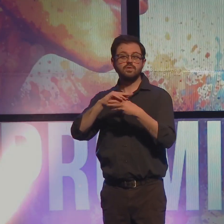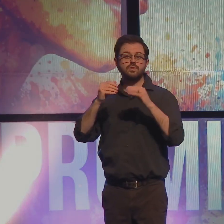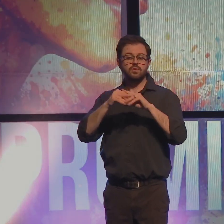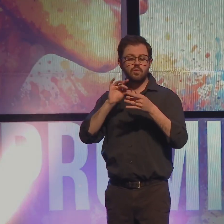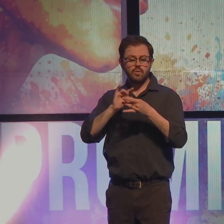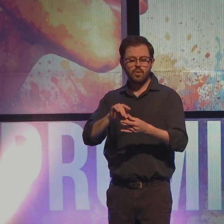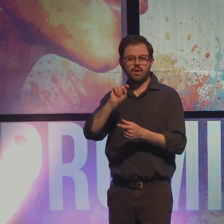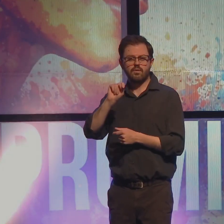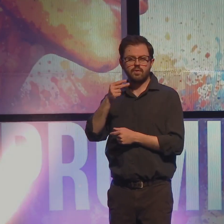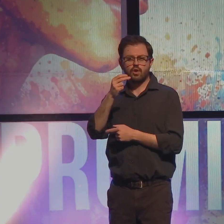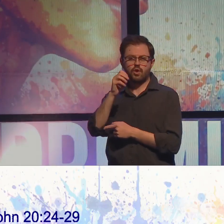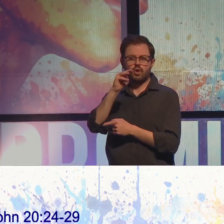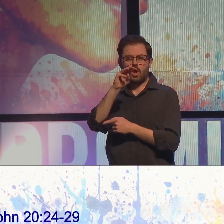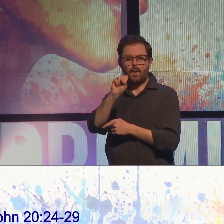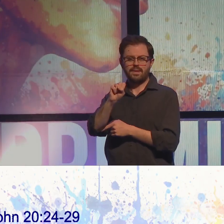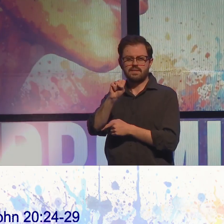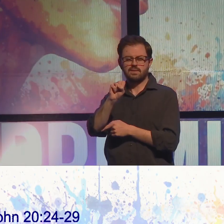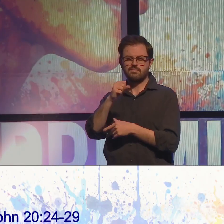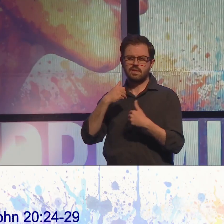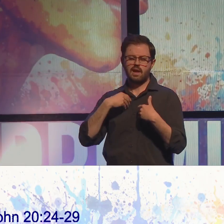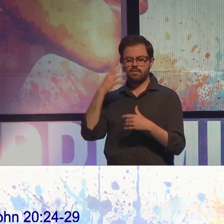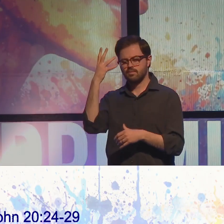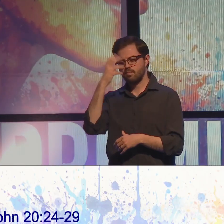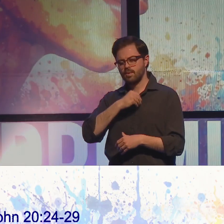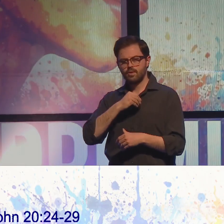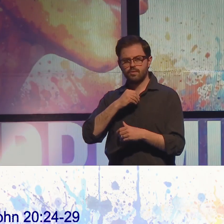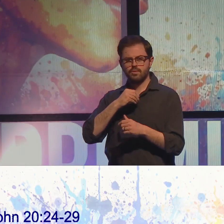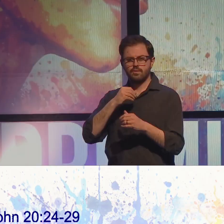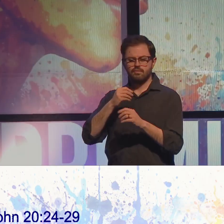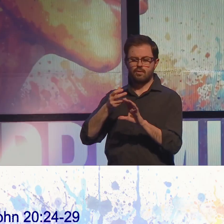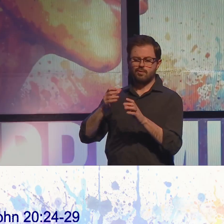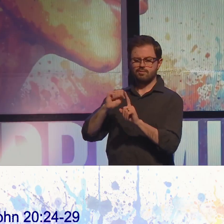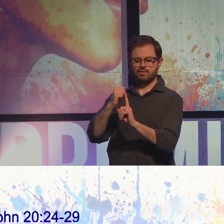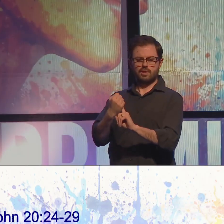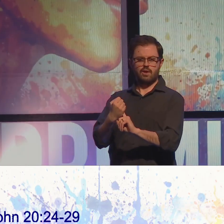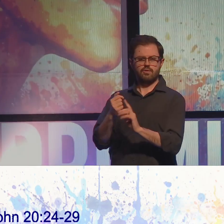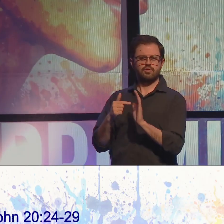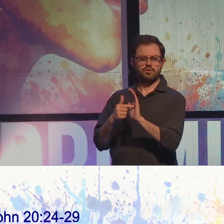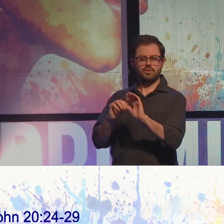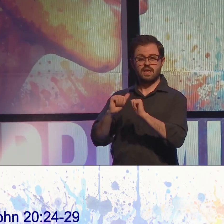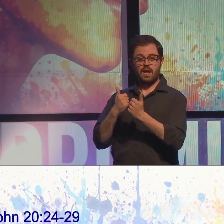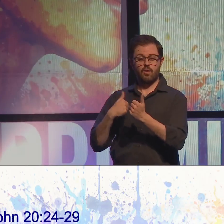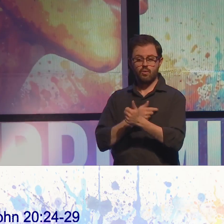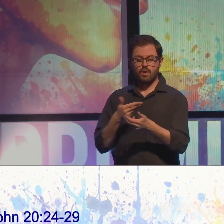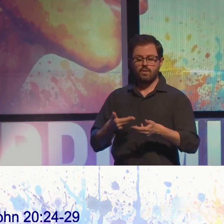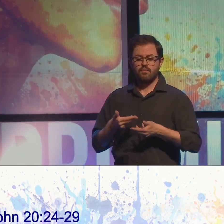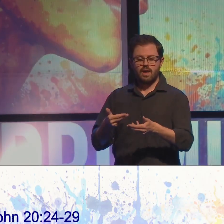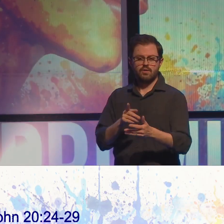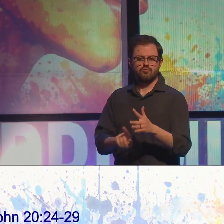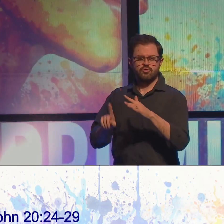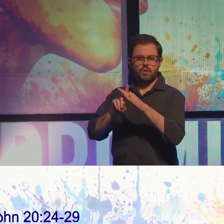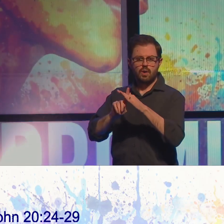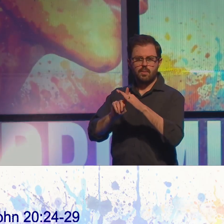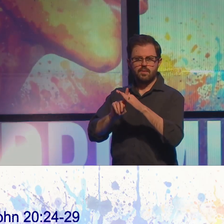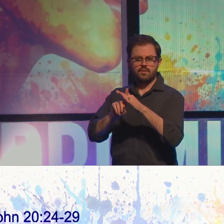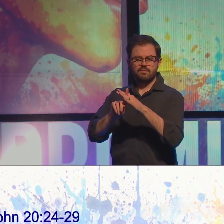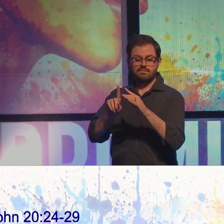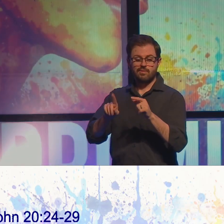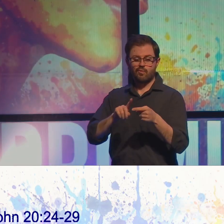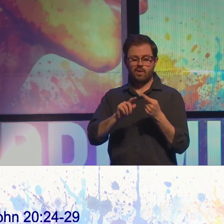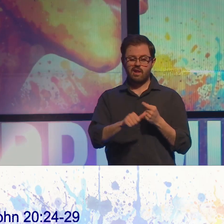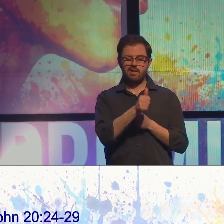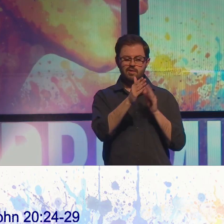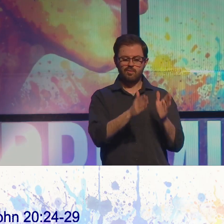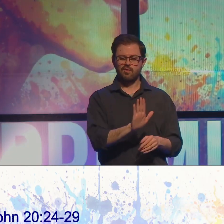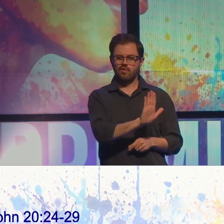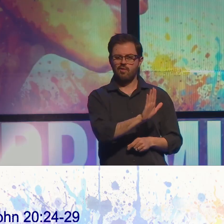see this really beautiful picture of how we're invited to show up when somebody else's wounds make an appearance in